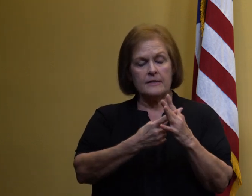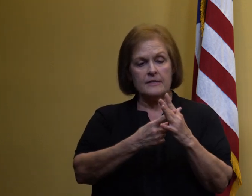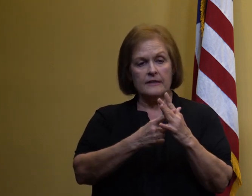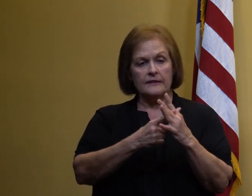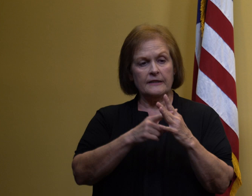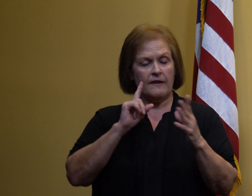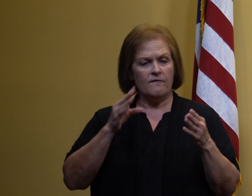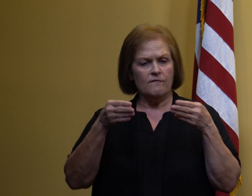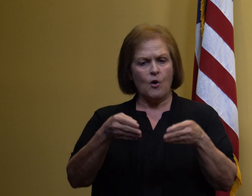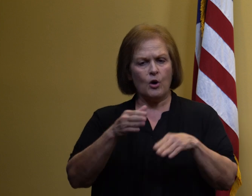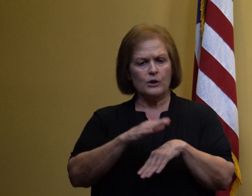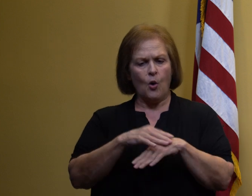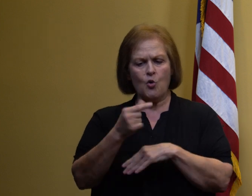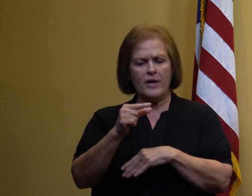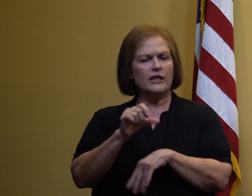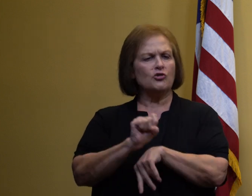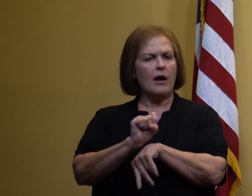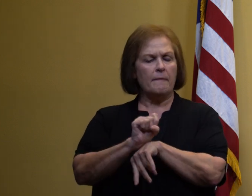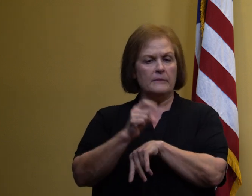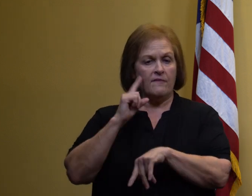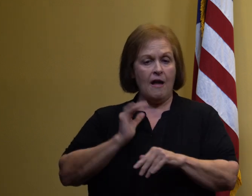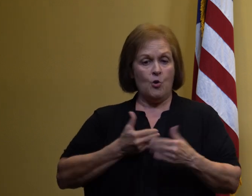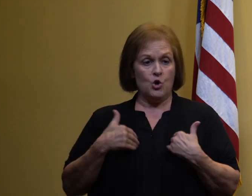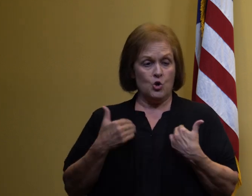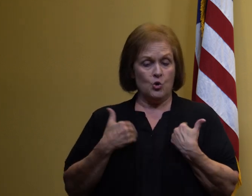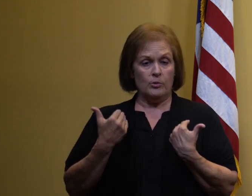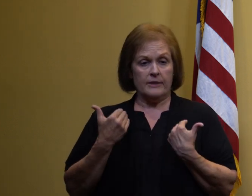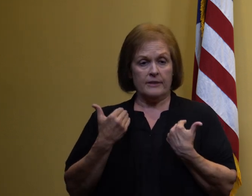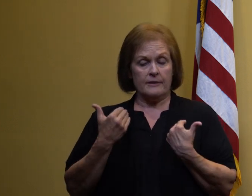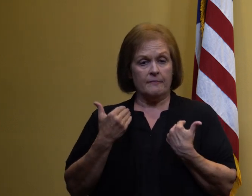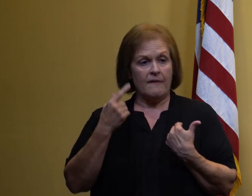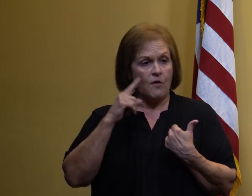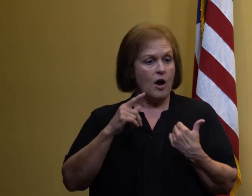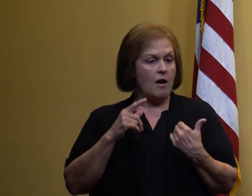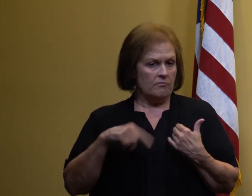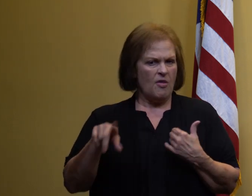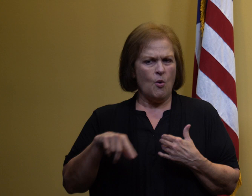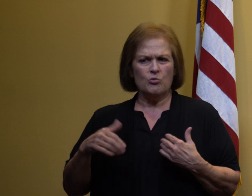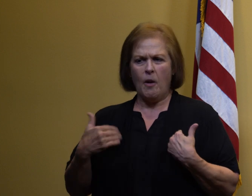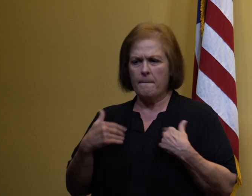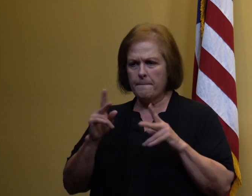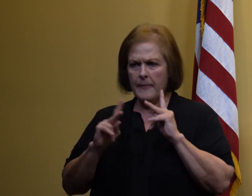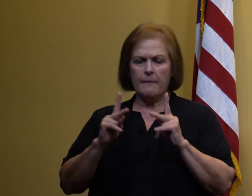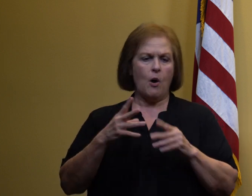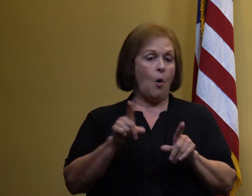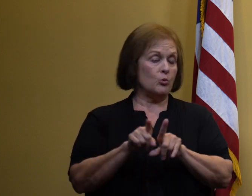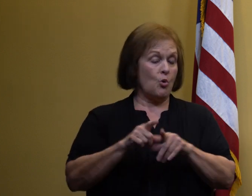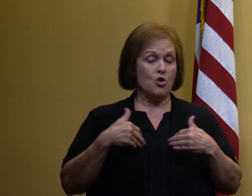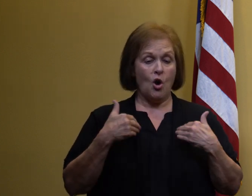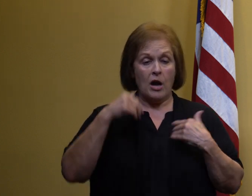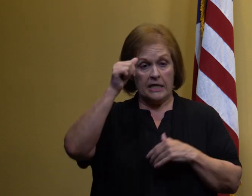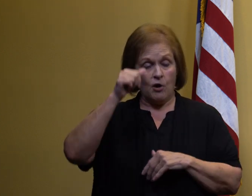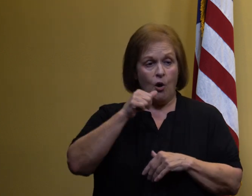Cities, focusing on green jobs for our youth, for young people as well as young adults